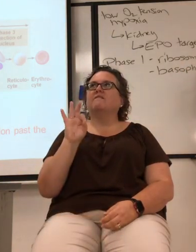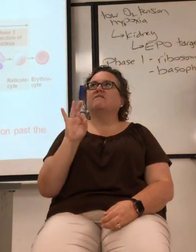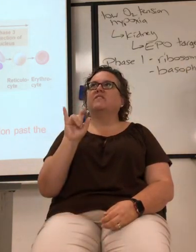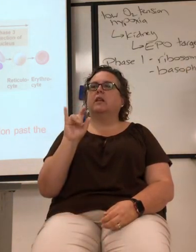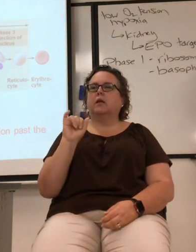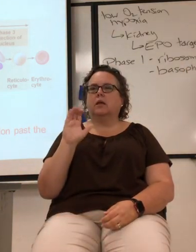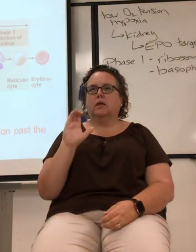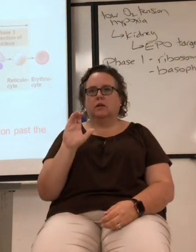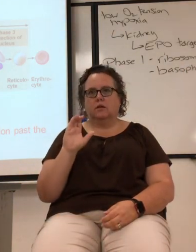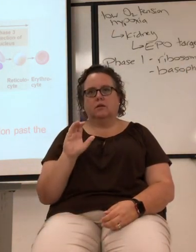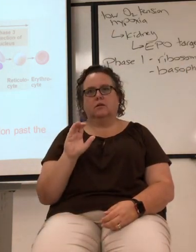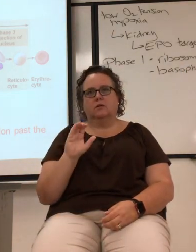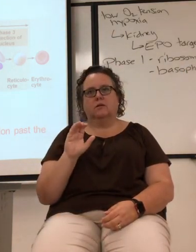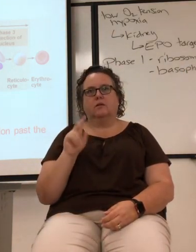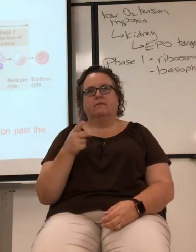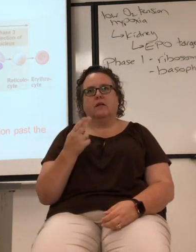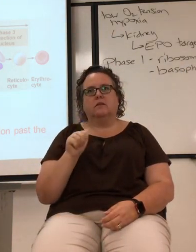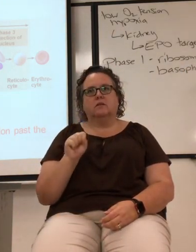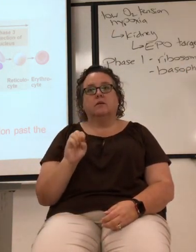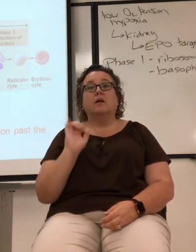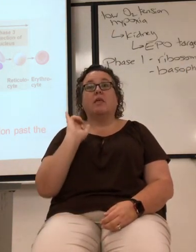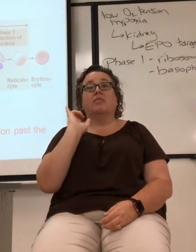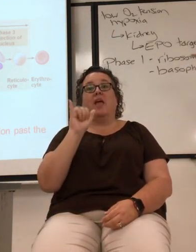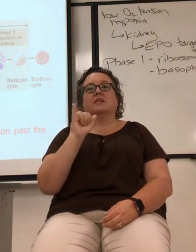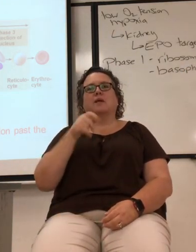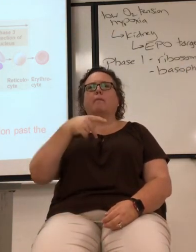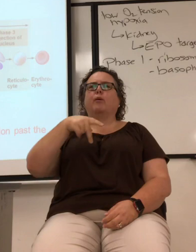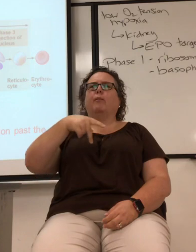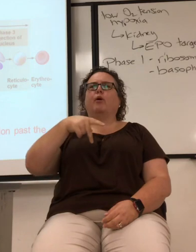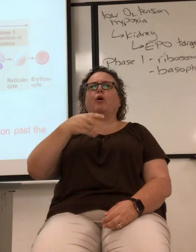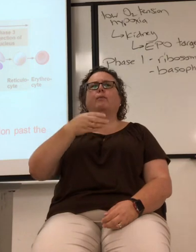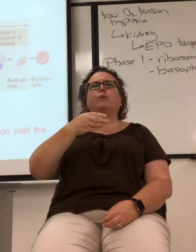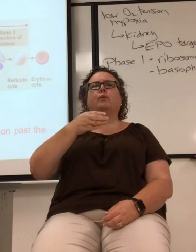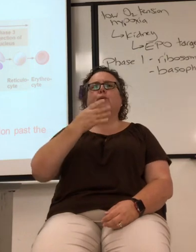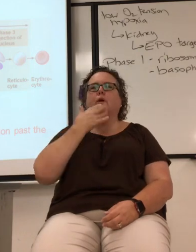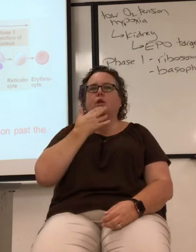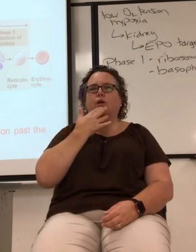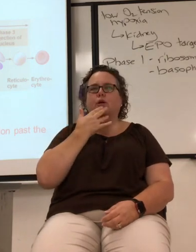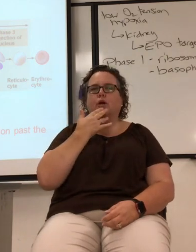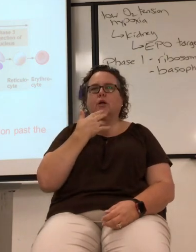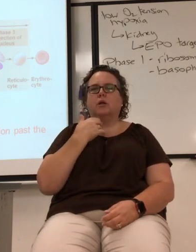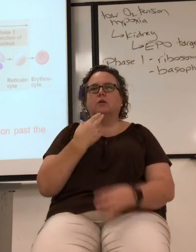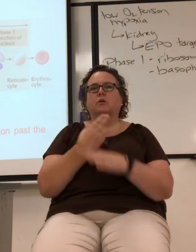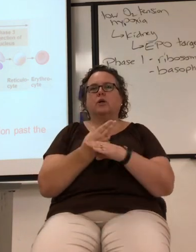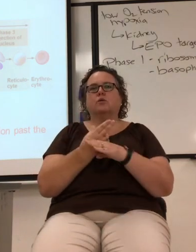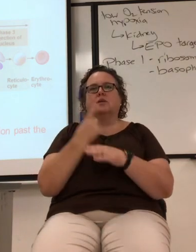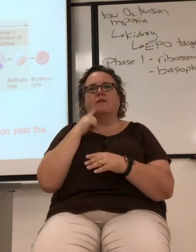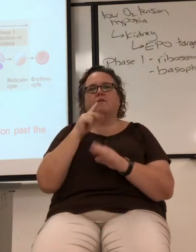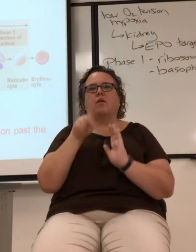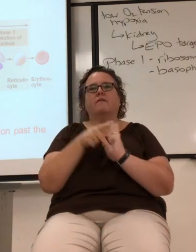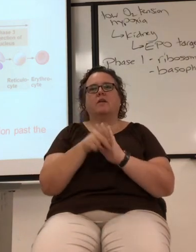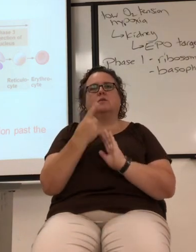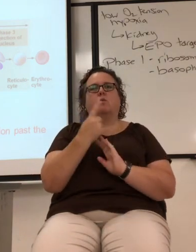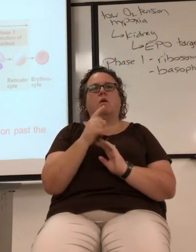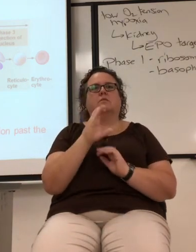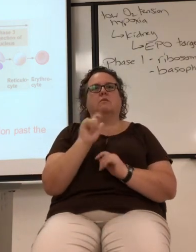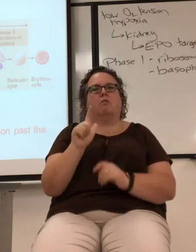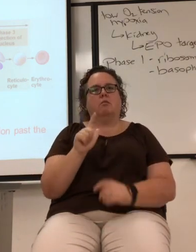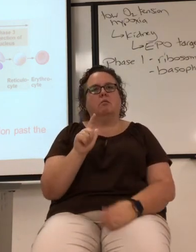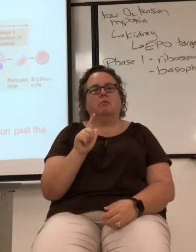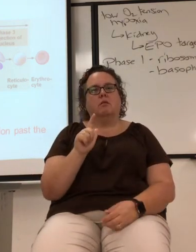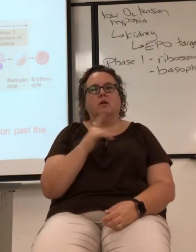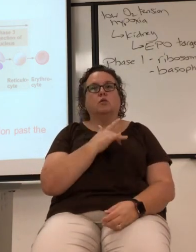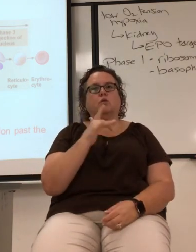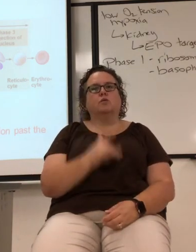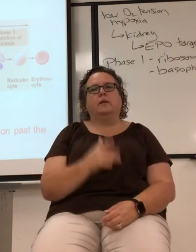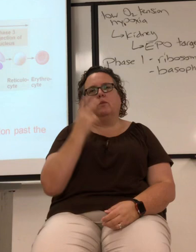Basophilic phase. That's that purplish bluish color that they're using for the phase one cell. That's